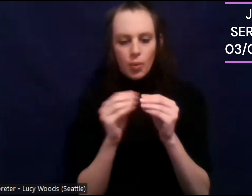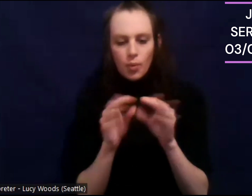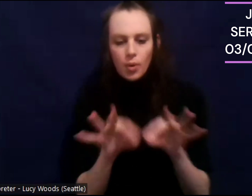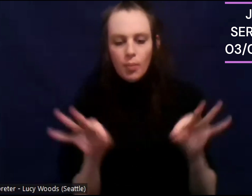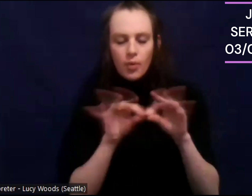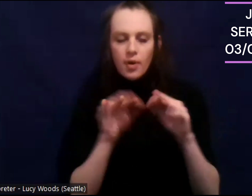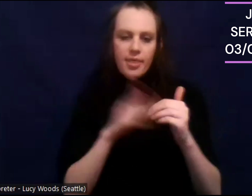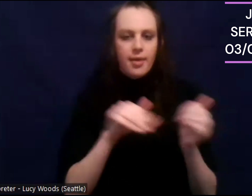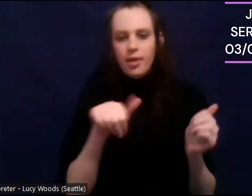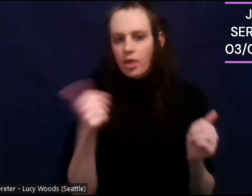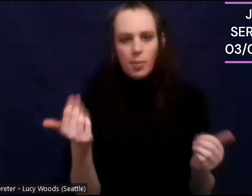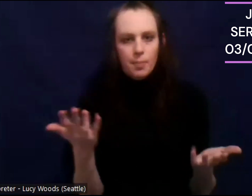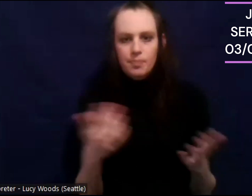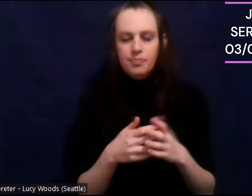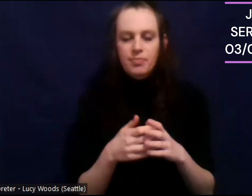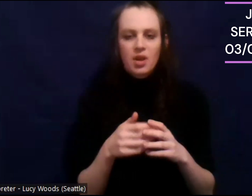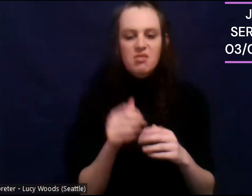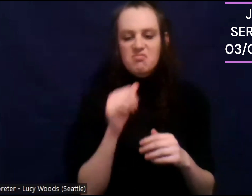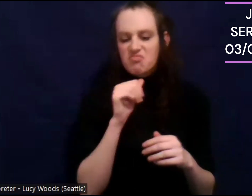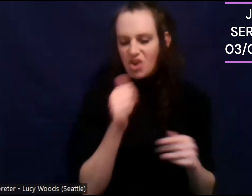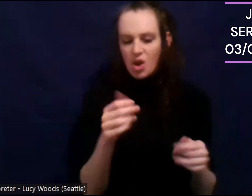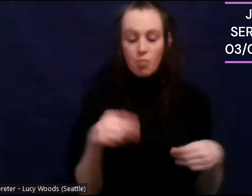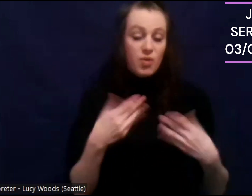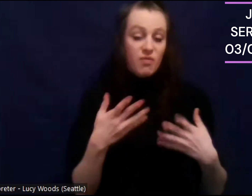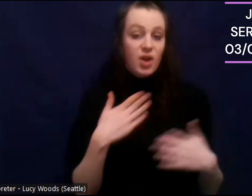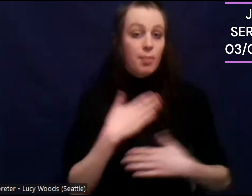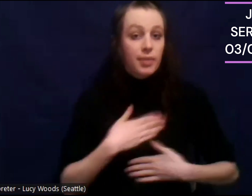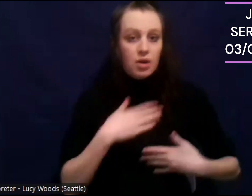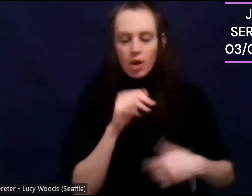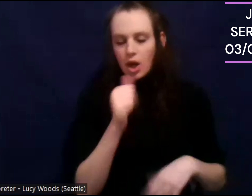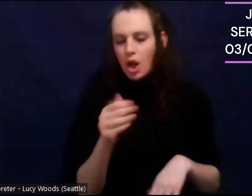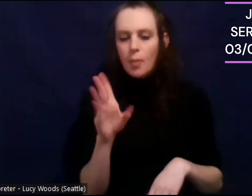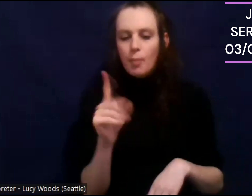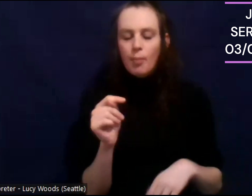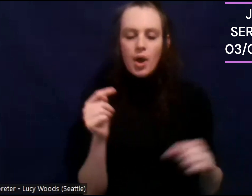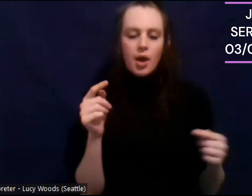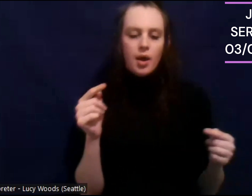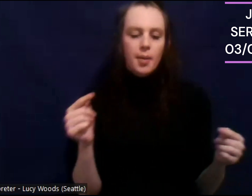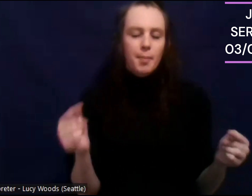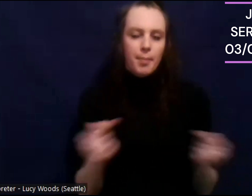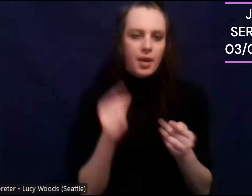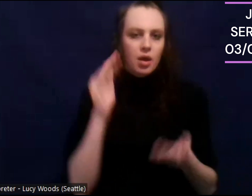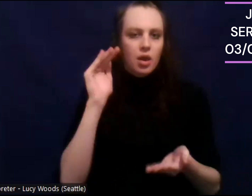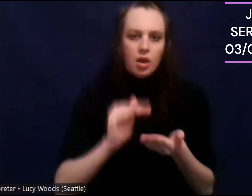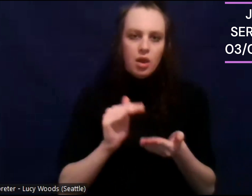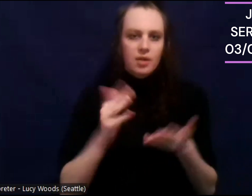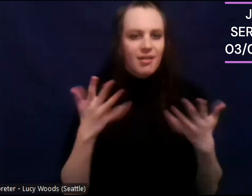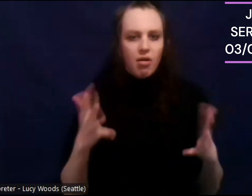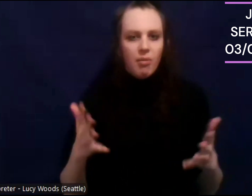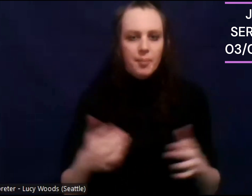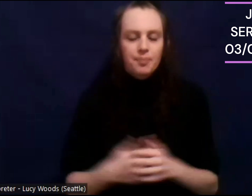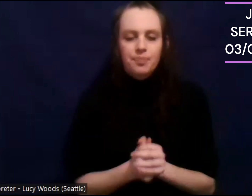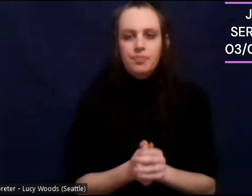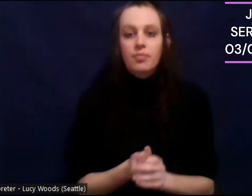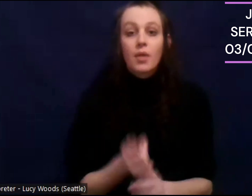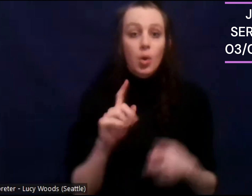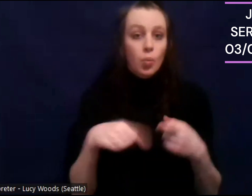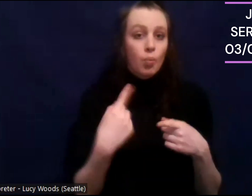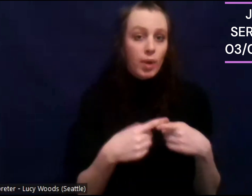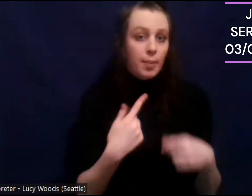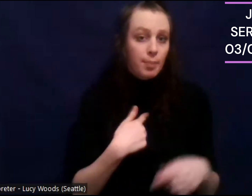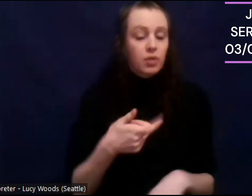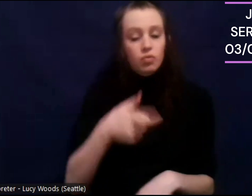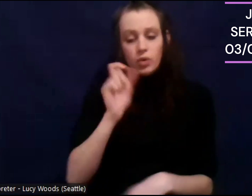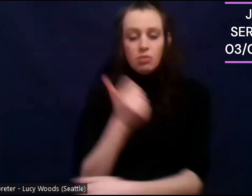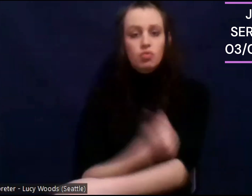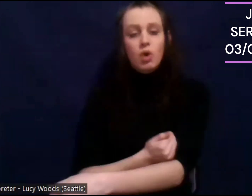pleasure, it merely dulled the pain." And that's something that I can really relate to, because when I was out there drinking and drugging, it had stopped being